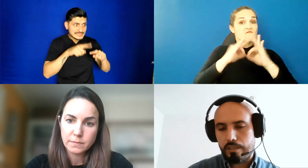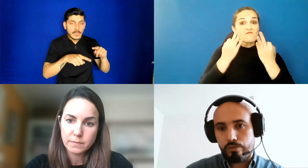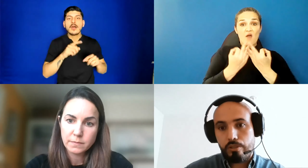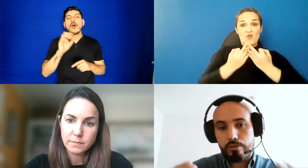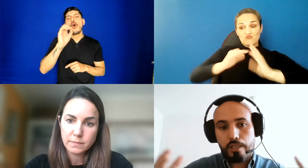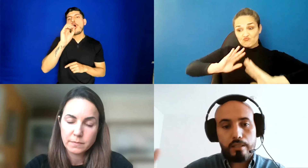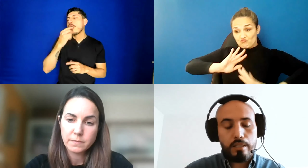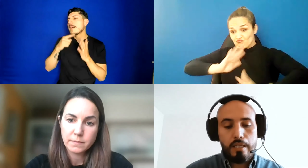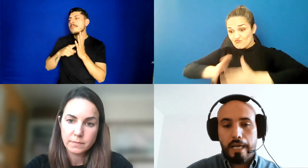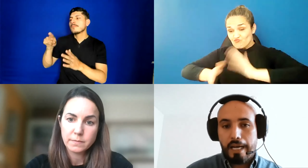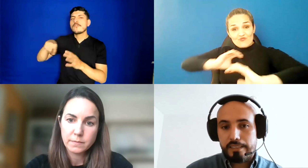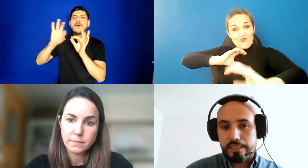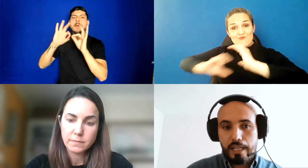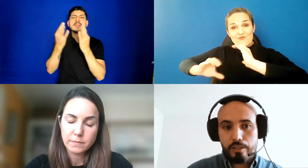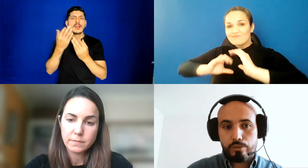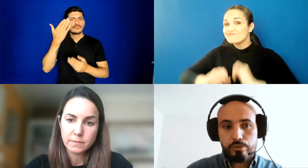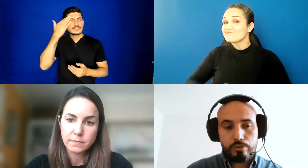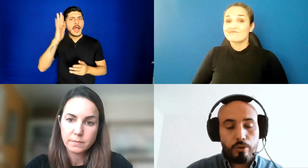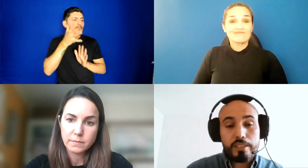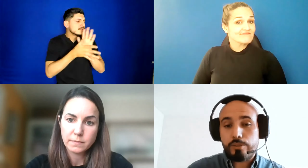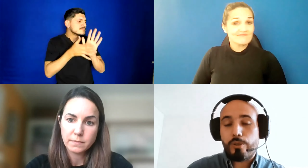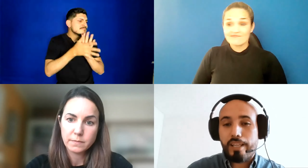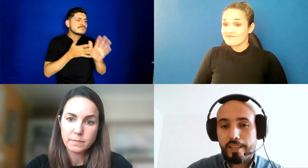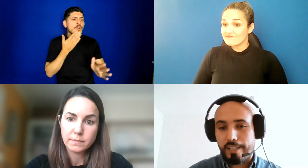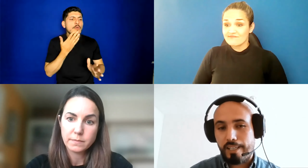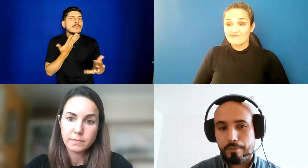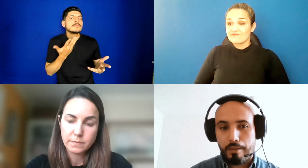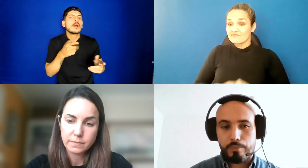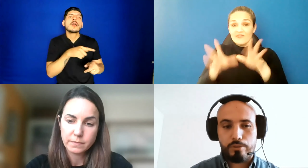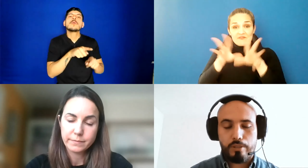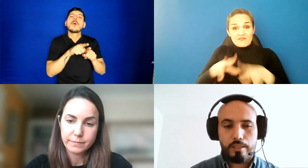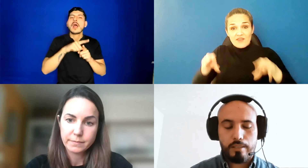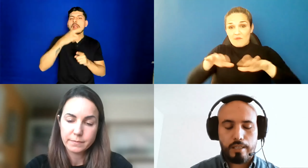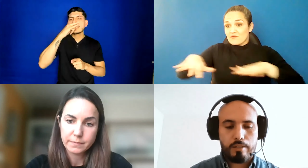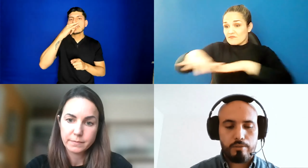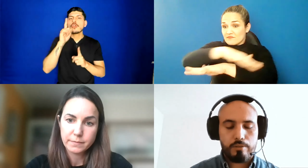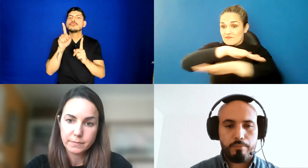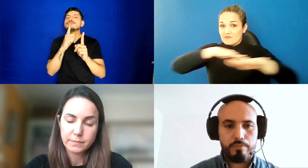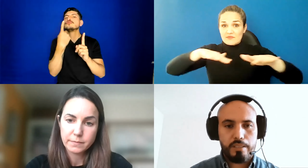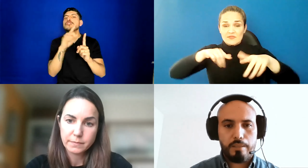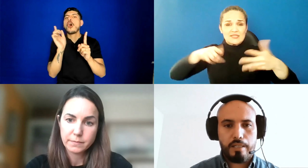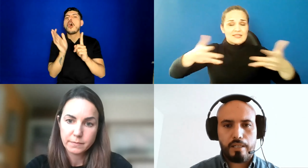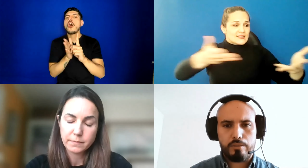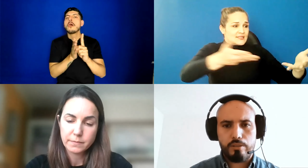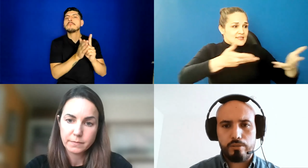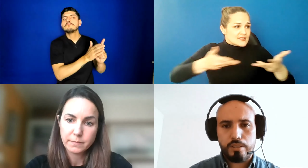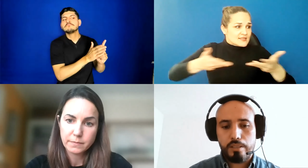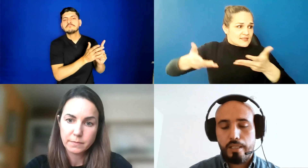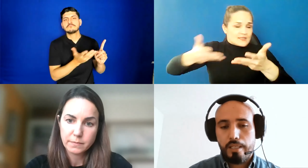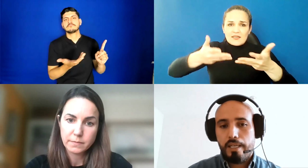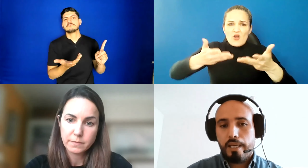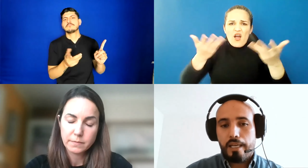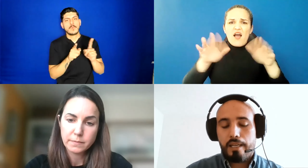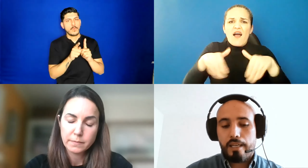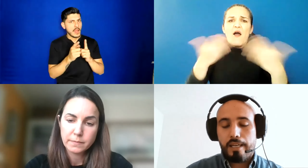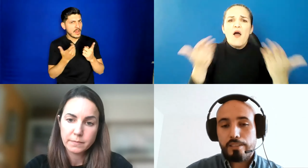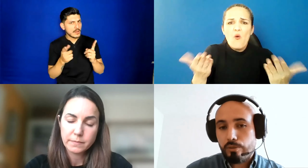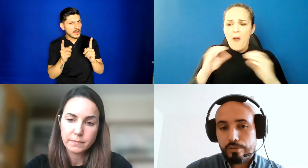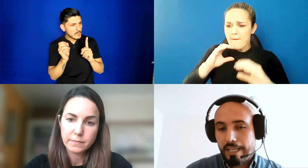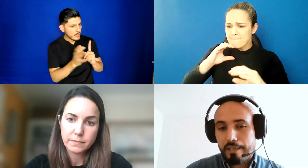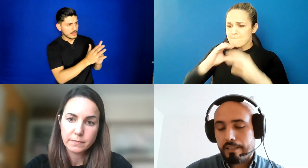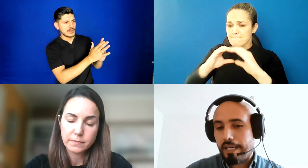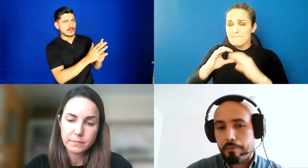Often the members of the family do not know sign language, so the children are living rather